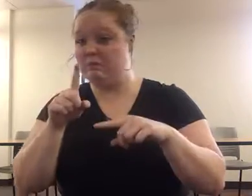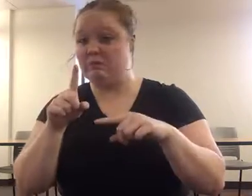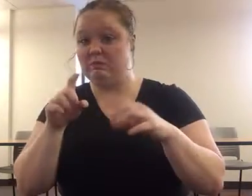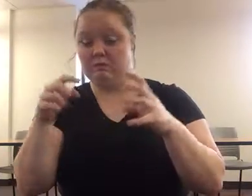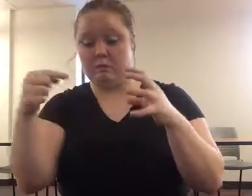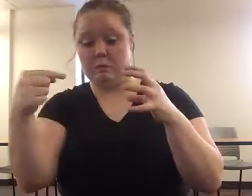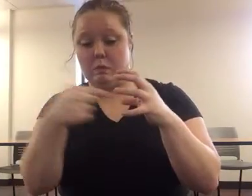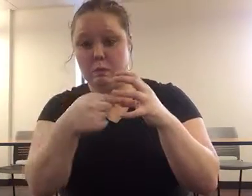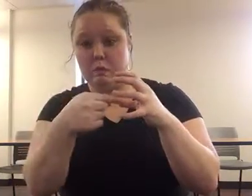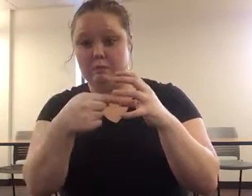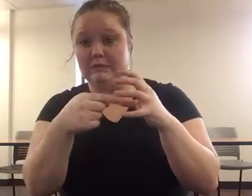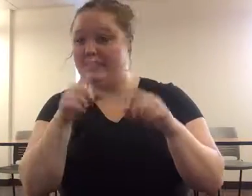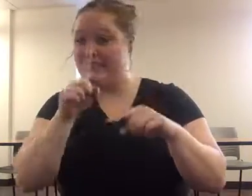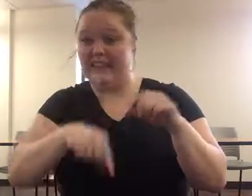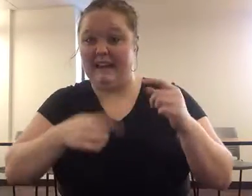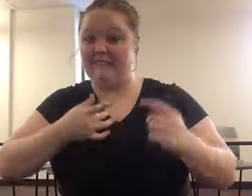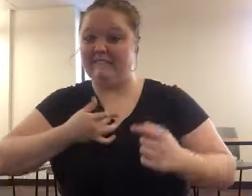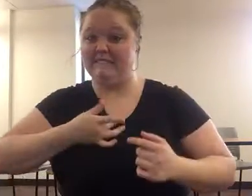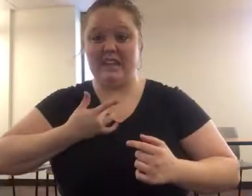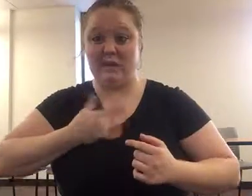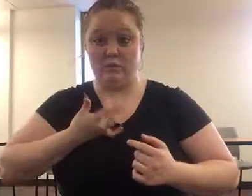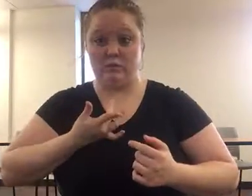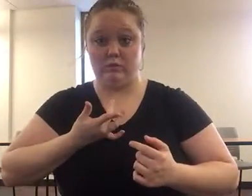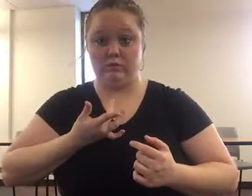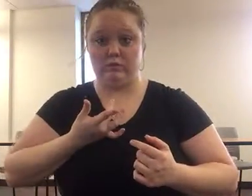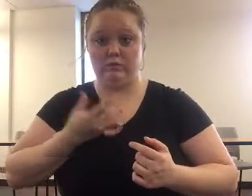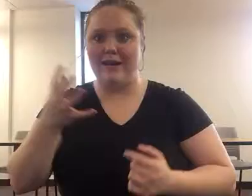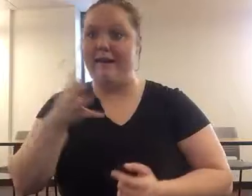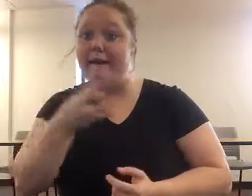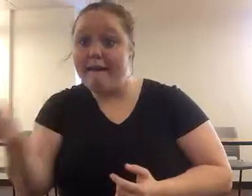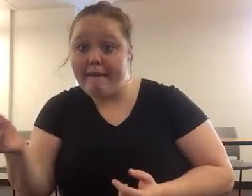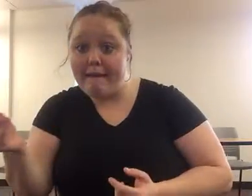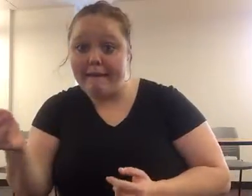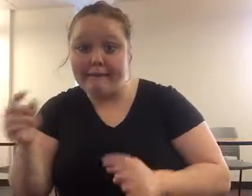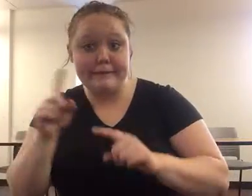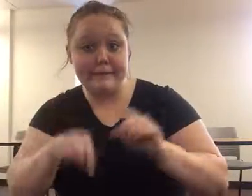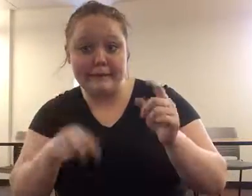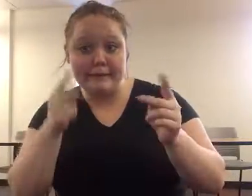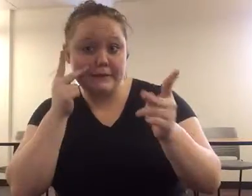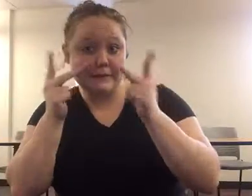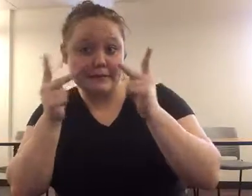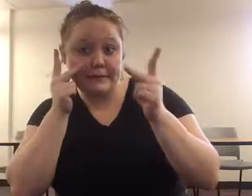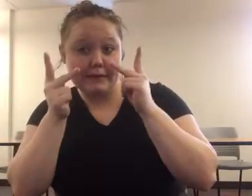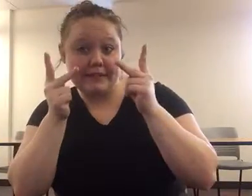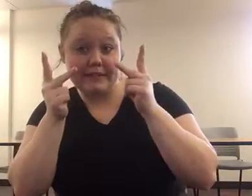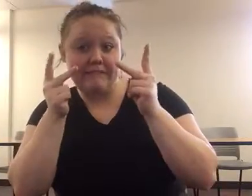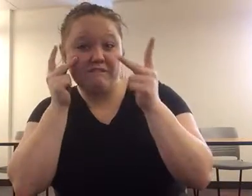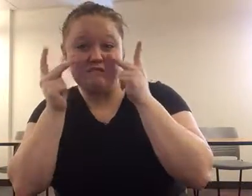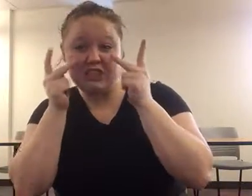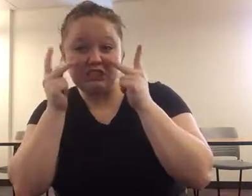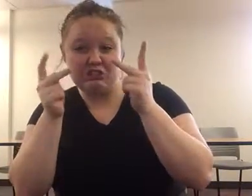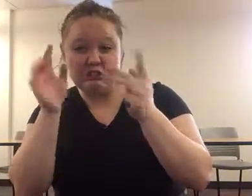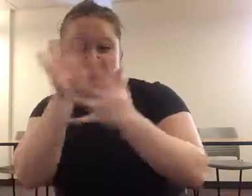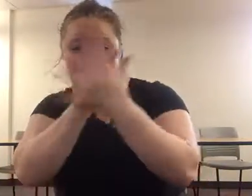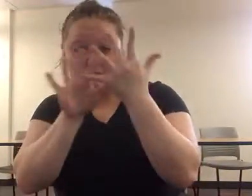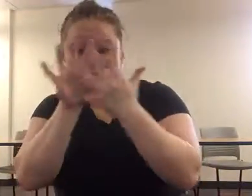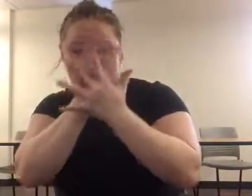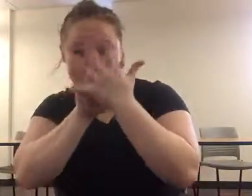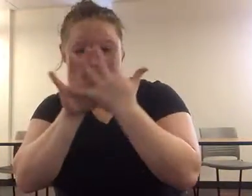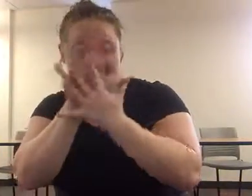anesthetic also numbs the vision too. So one of the things that makes people nervous is they think they're going to see the doctor